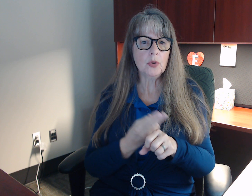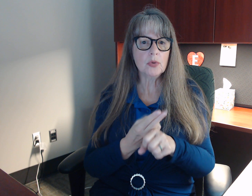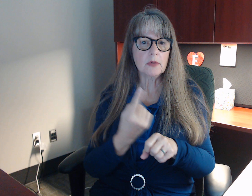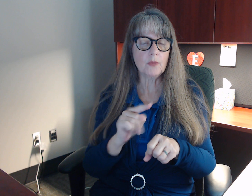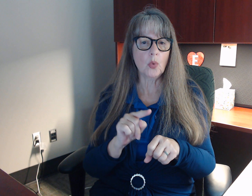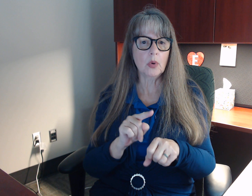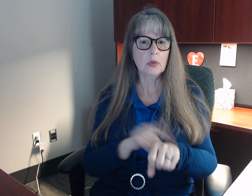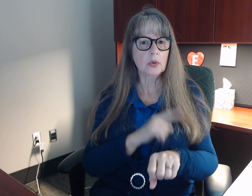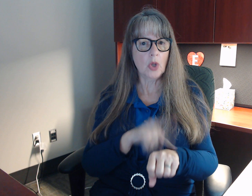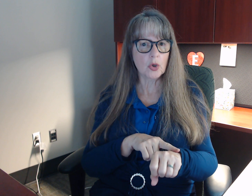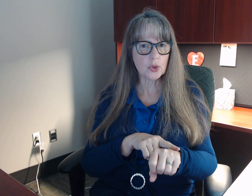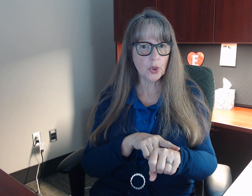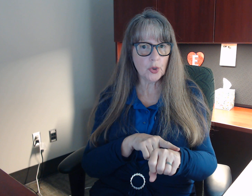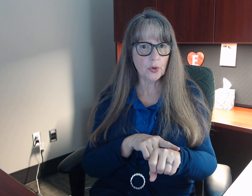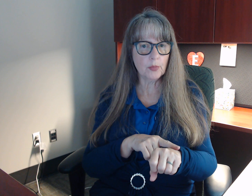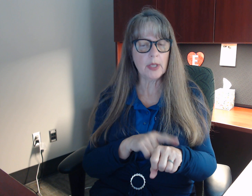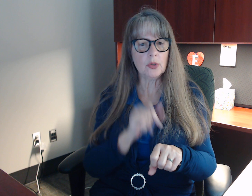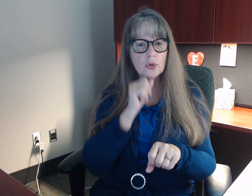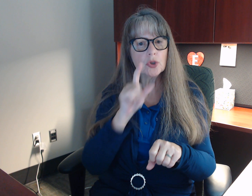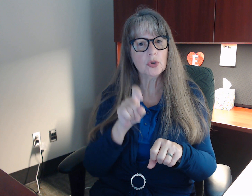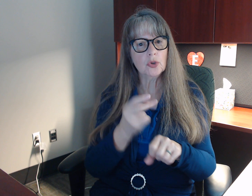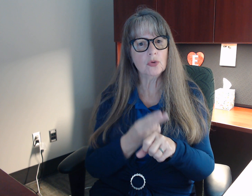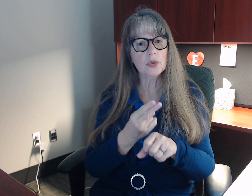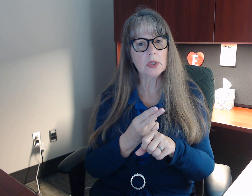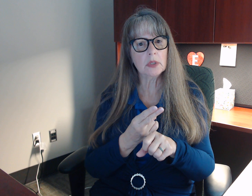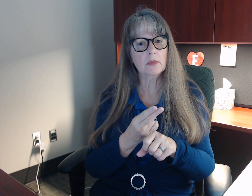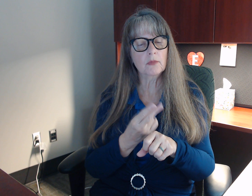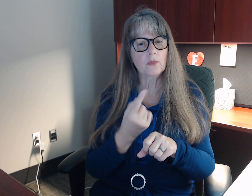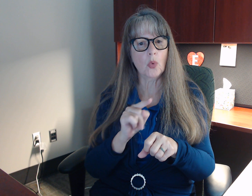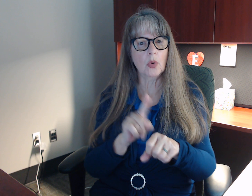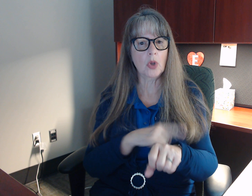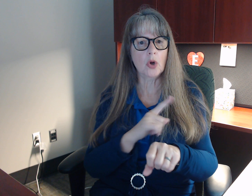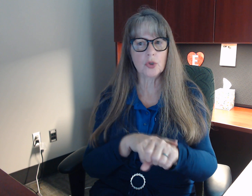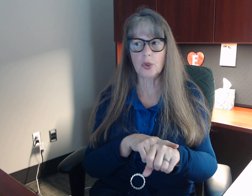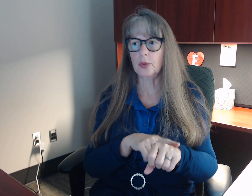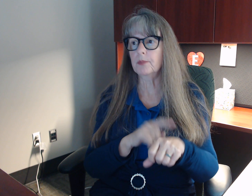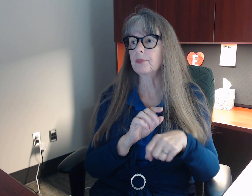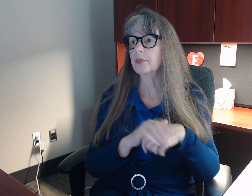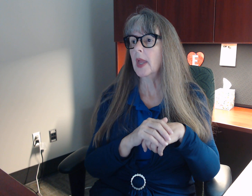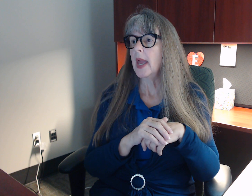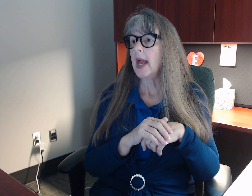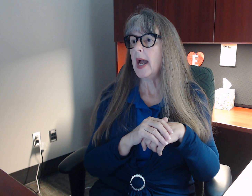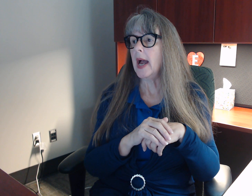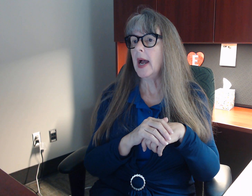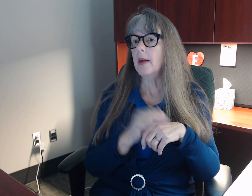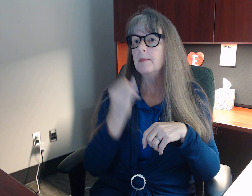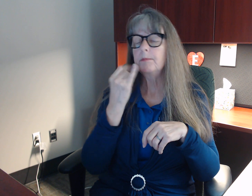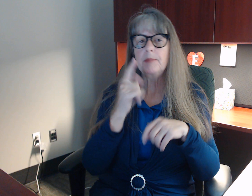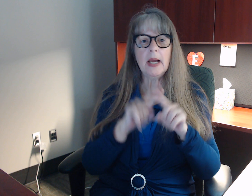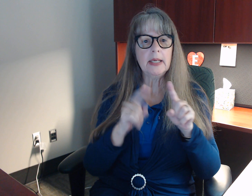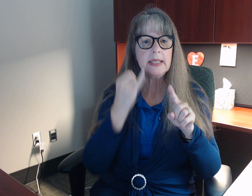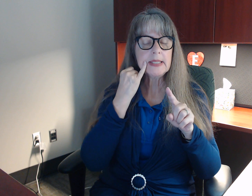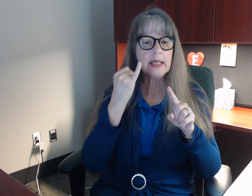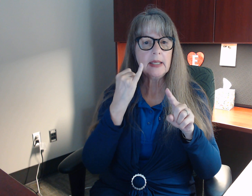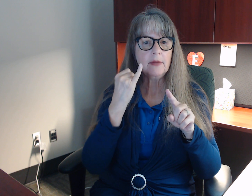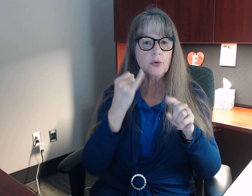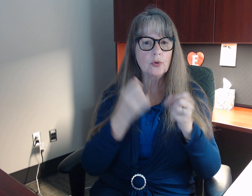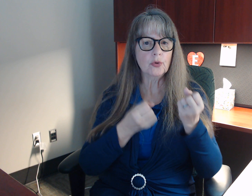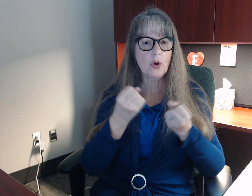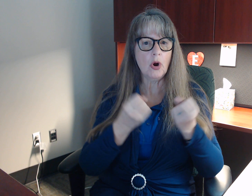it for long term, and you shouldn't use it for long term. But he said if your car